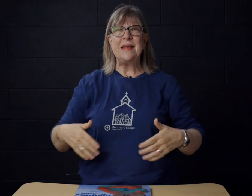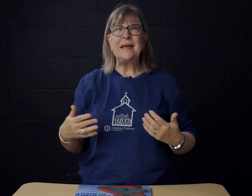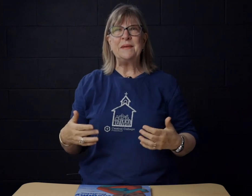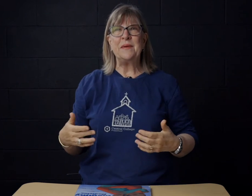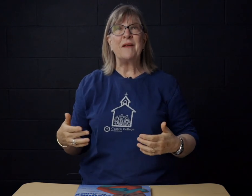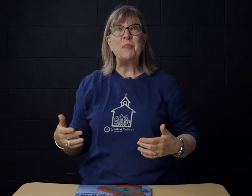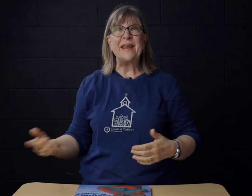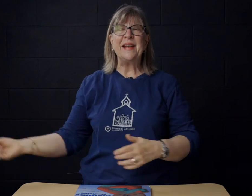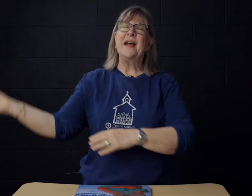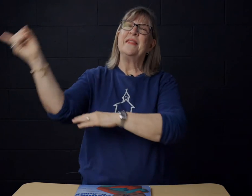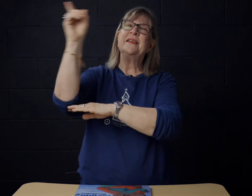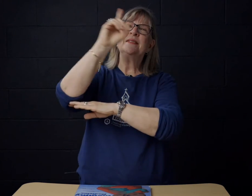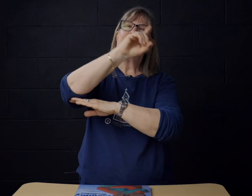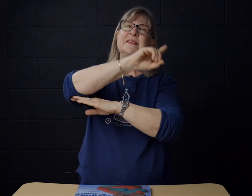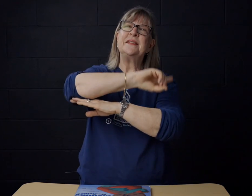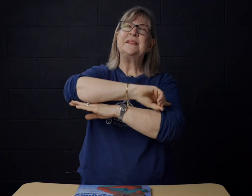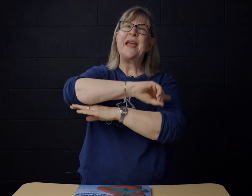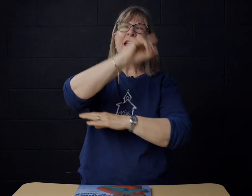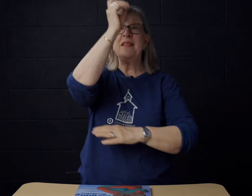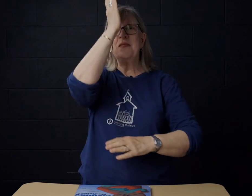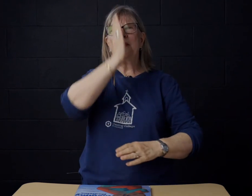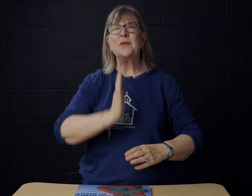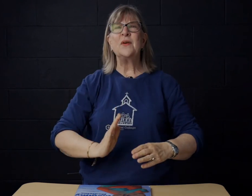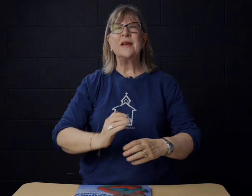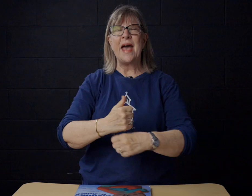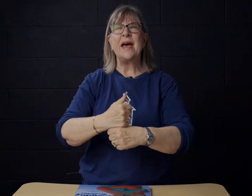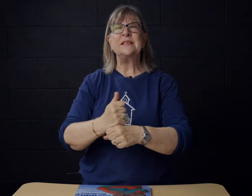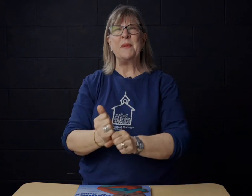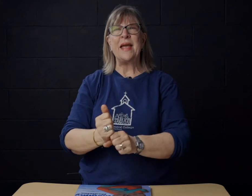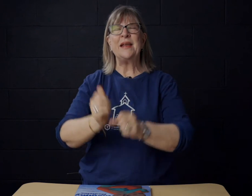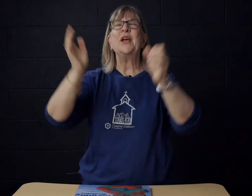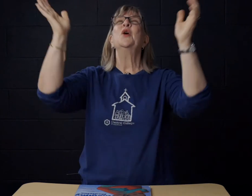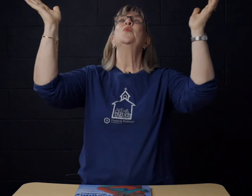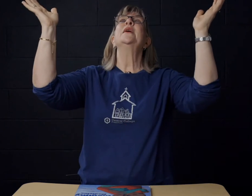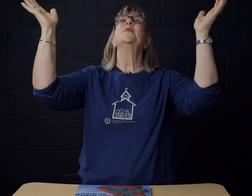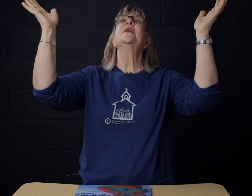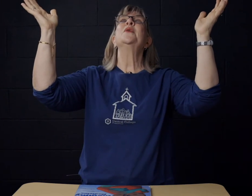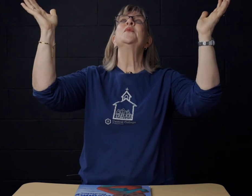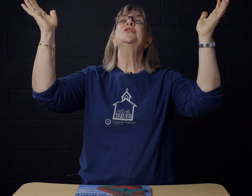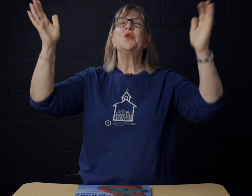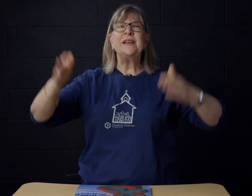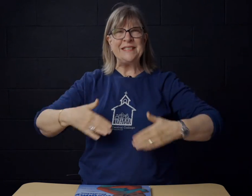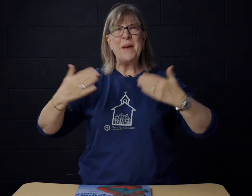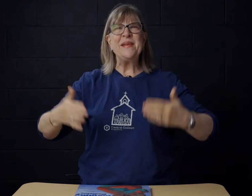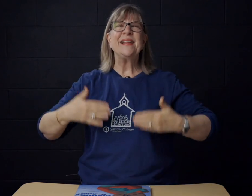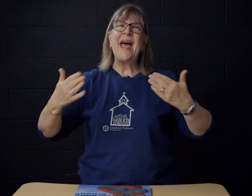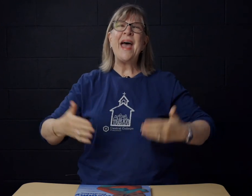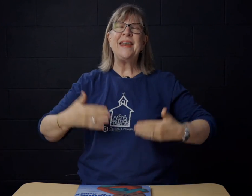it. Everybody, this is the day that the Lord has made. We will rejoice and be glad